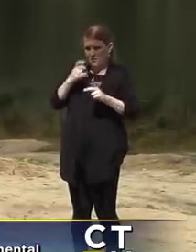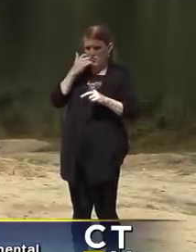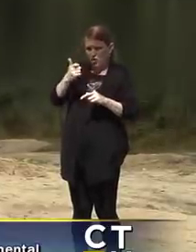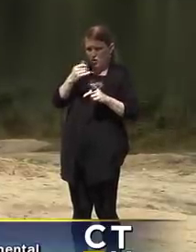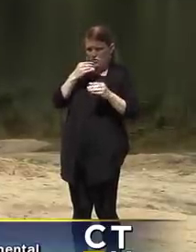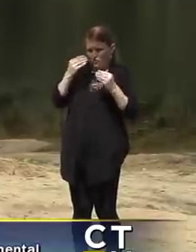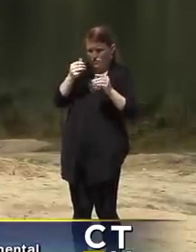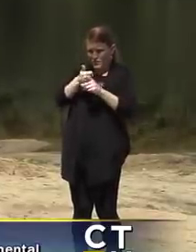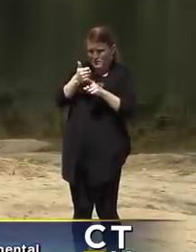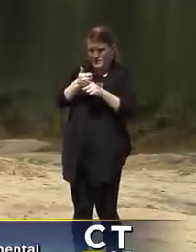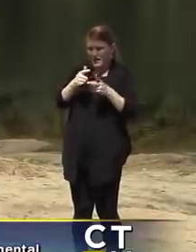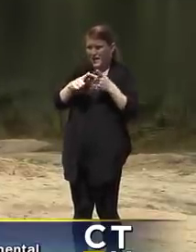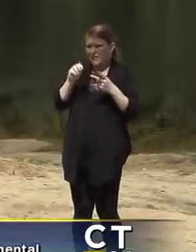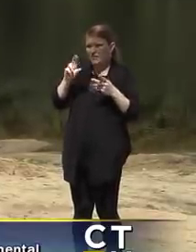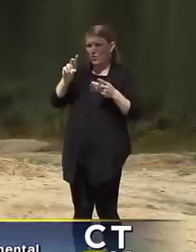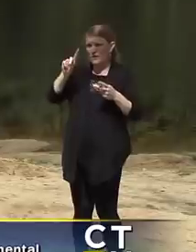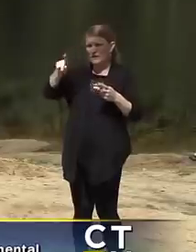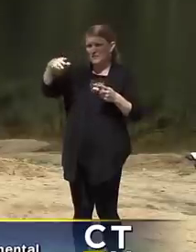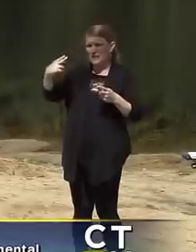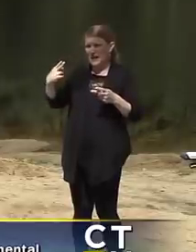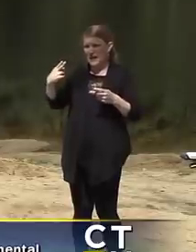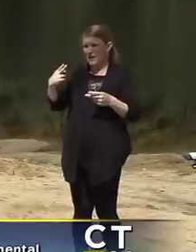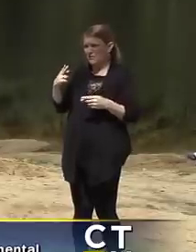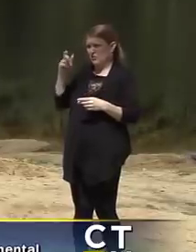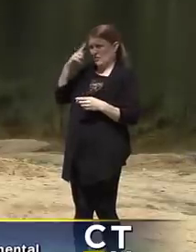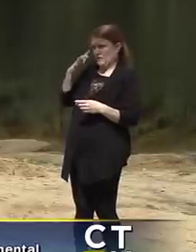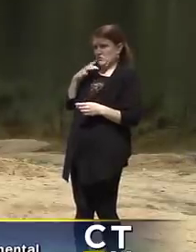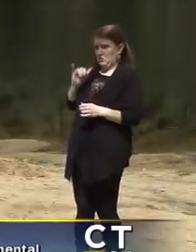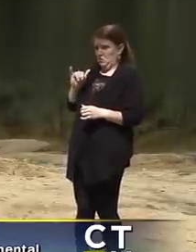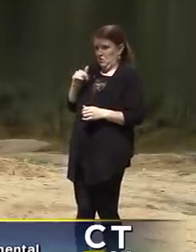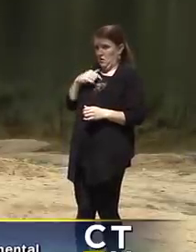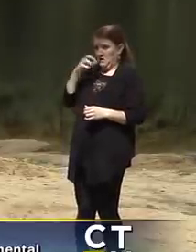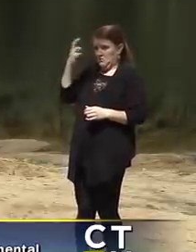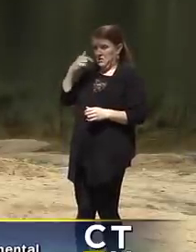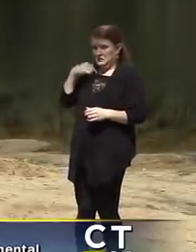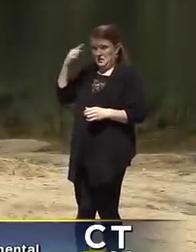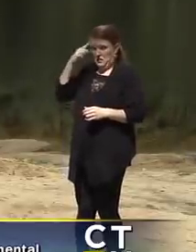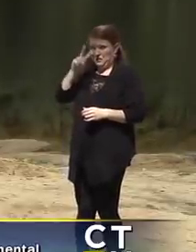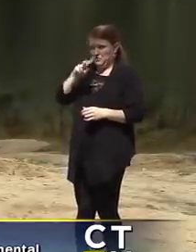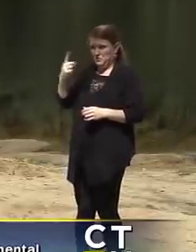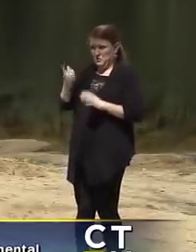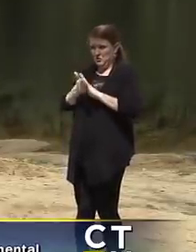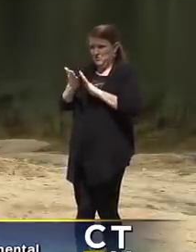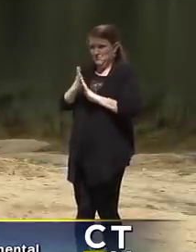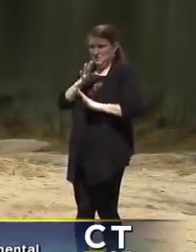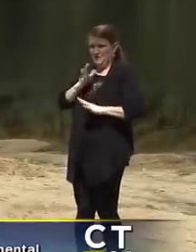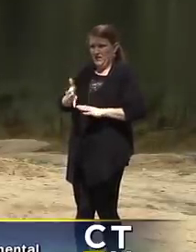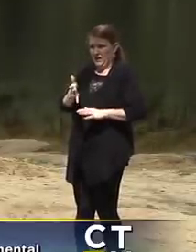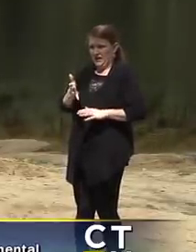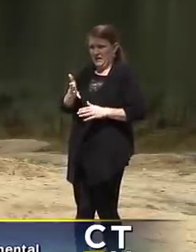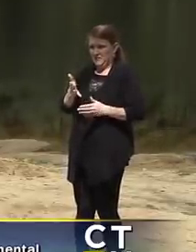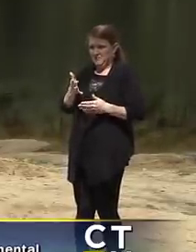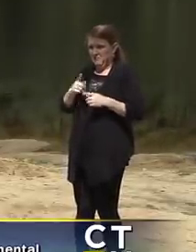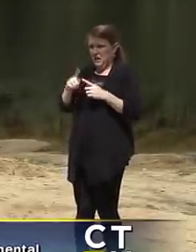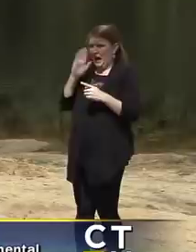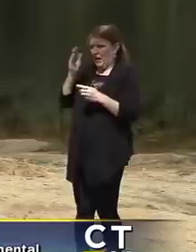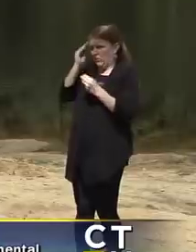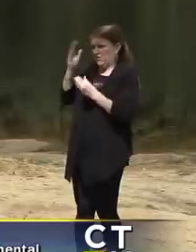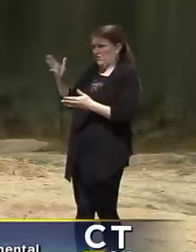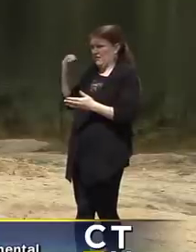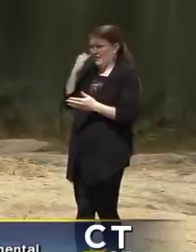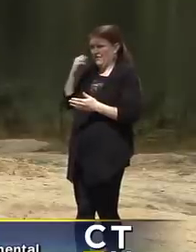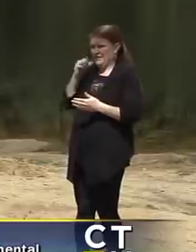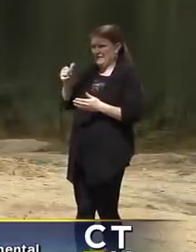My understanding is the 211 was working, but I'll get back to you if that's not working as well as it should. Governor, yesterday you briefly